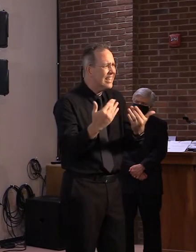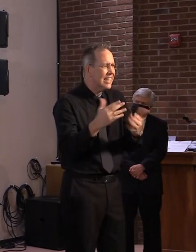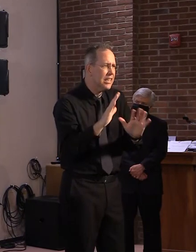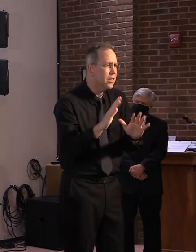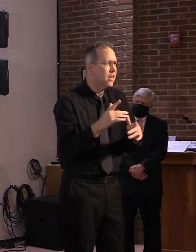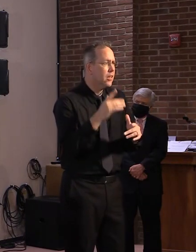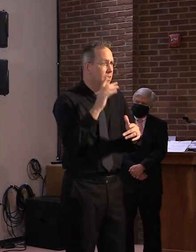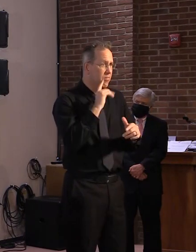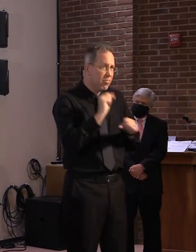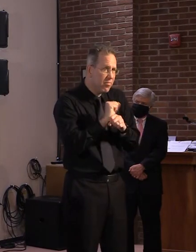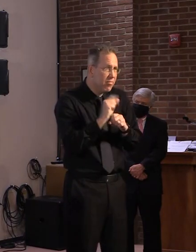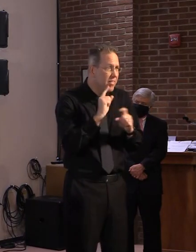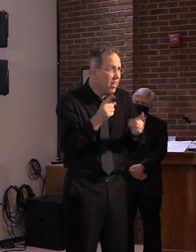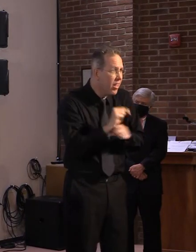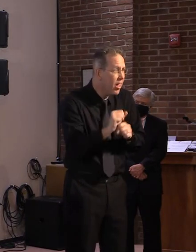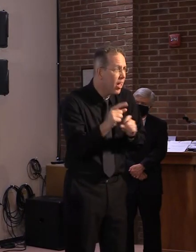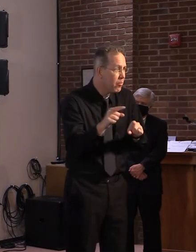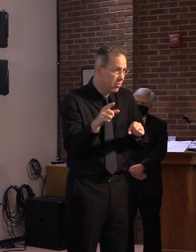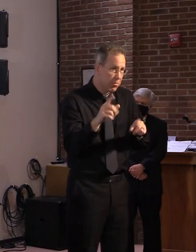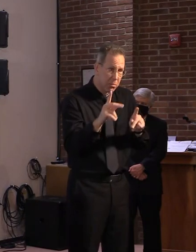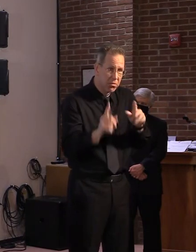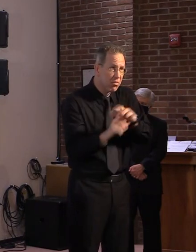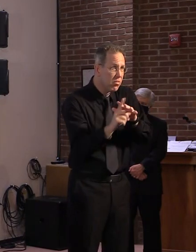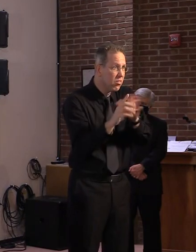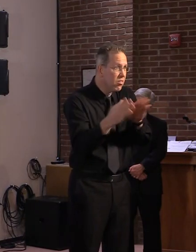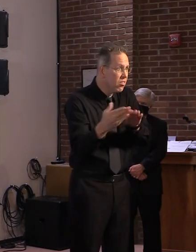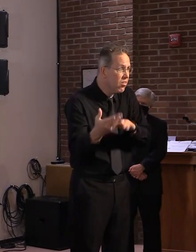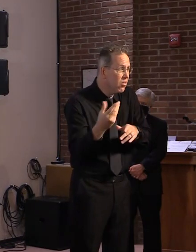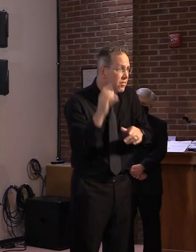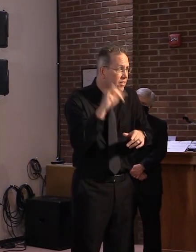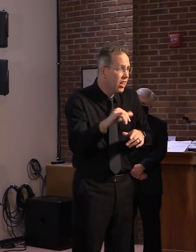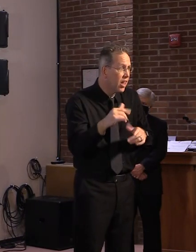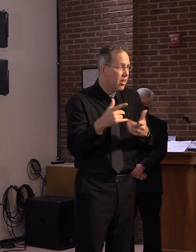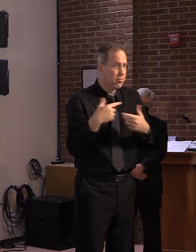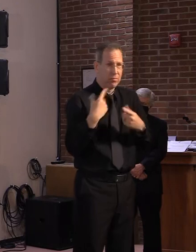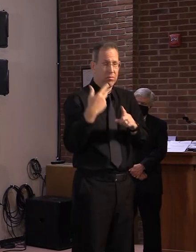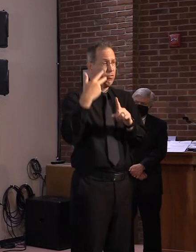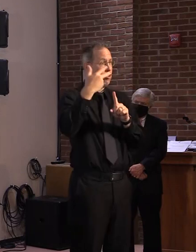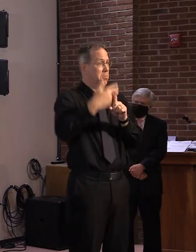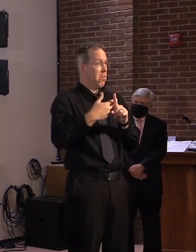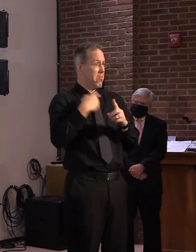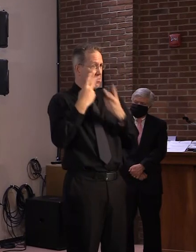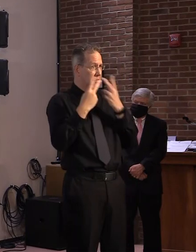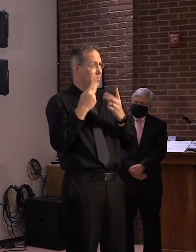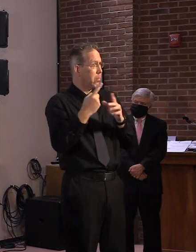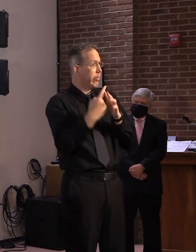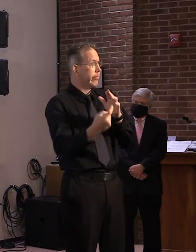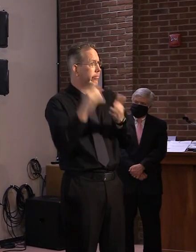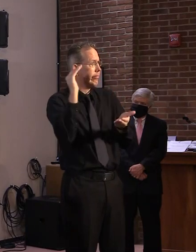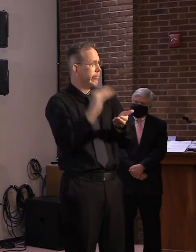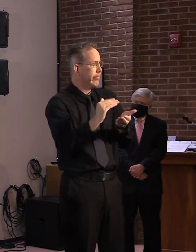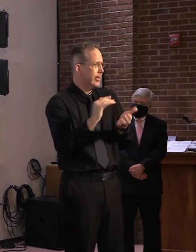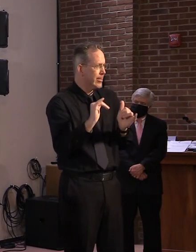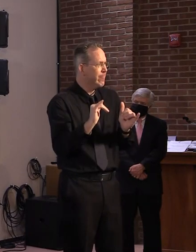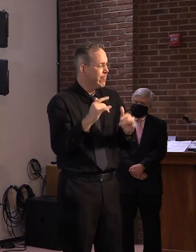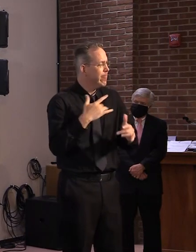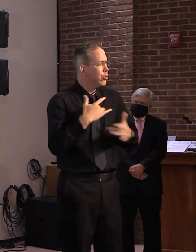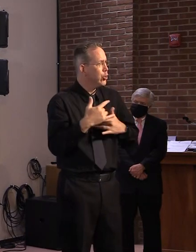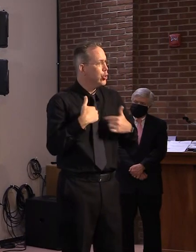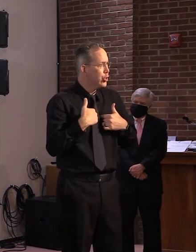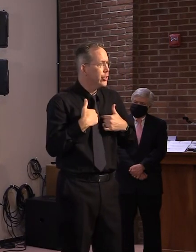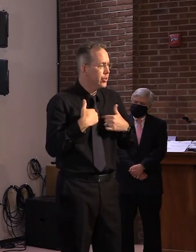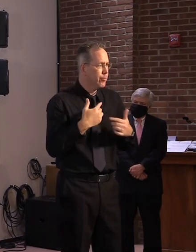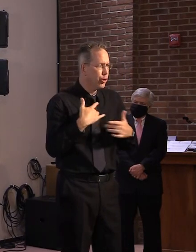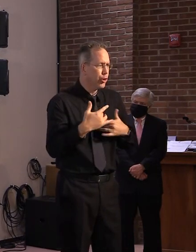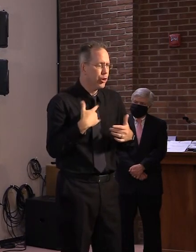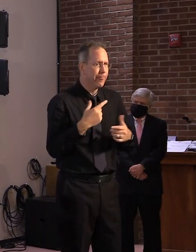just went over the timeline. Things happened relatively quickly here. So we may not have